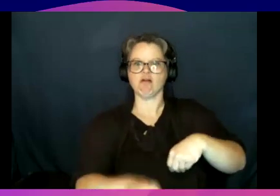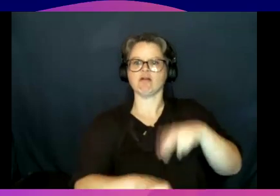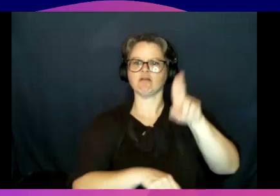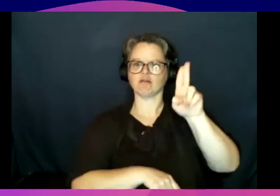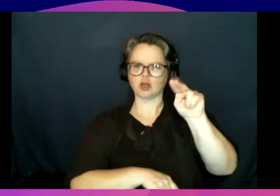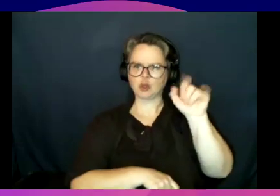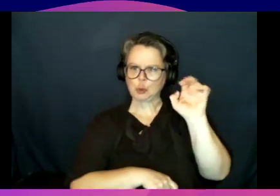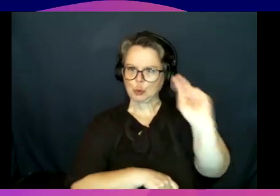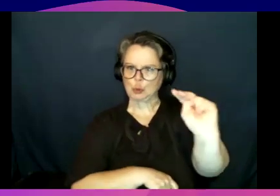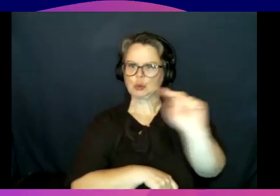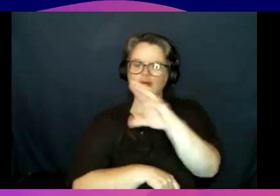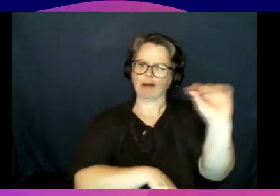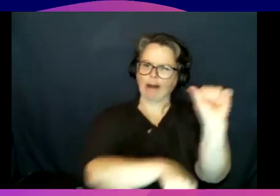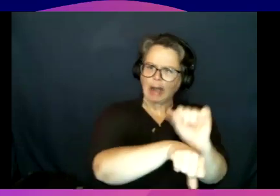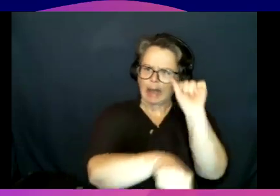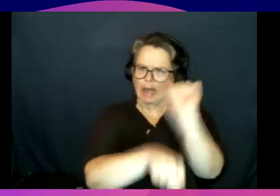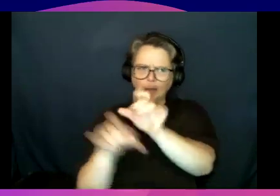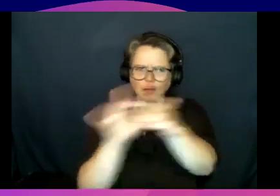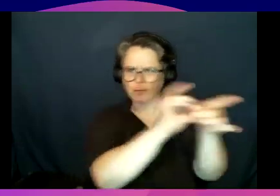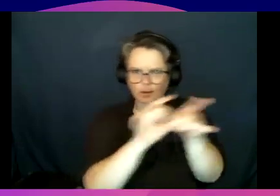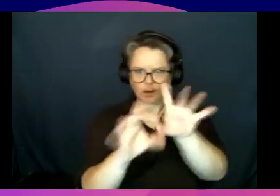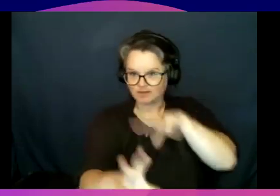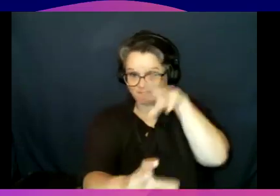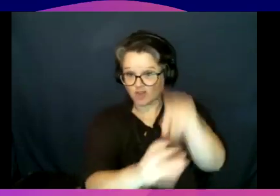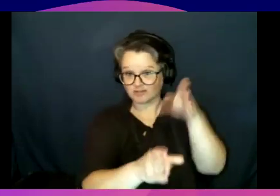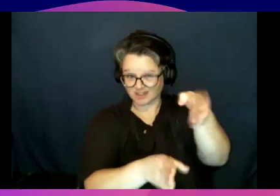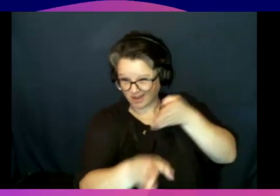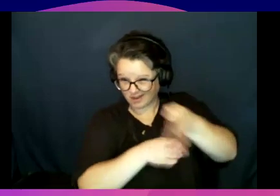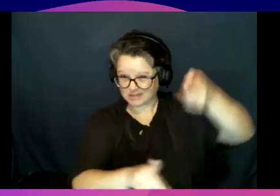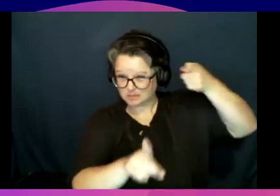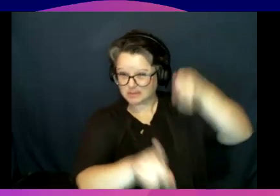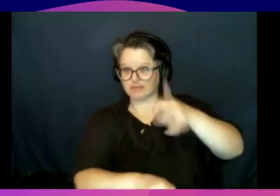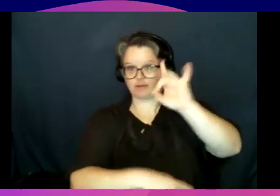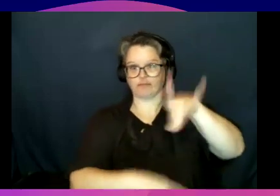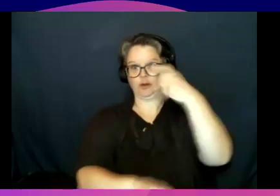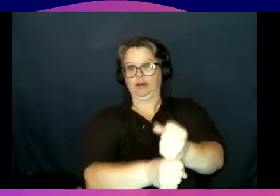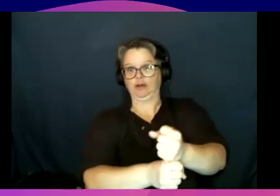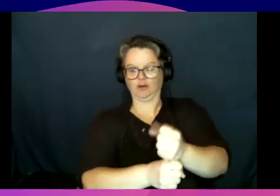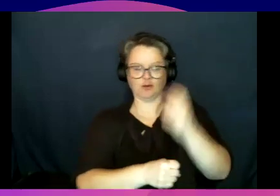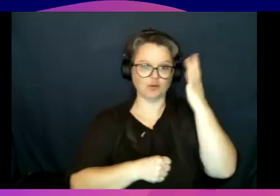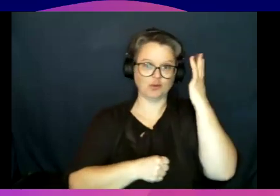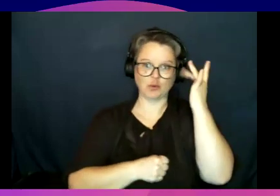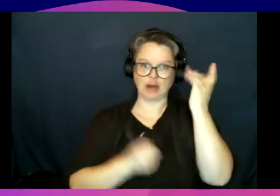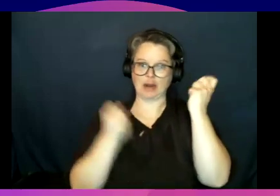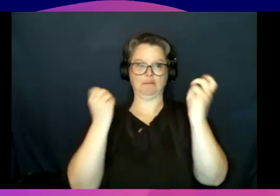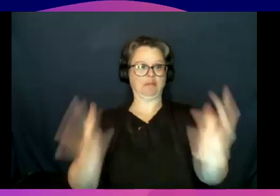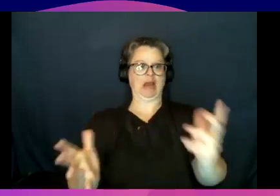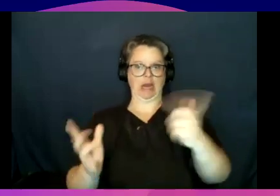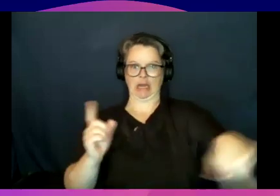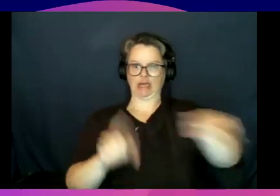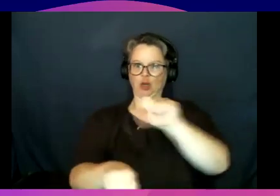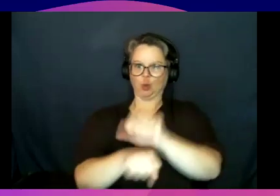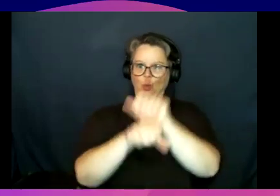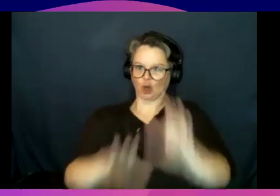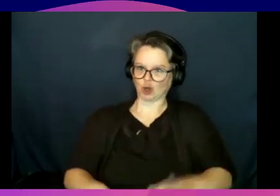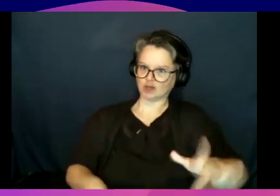organize, as well as some winning strategies for workers to advocate for better working conditions and promising practices for what it